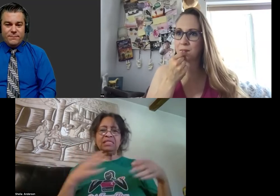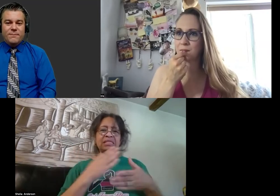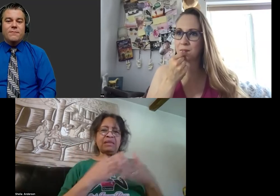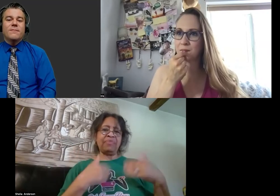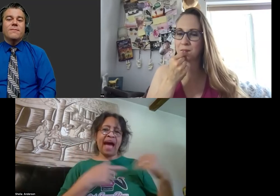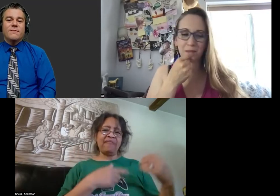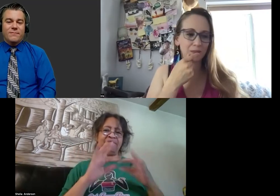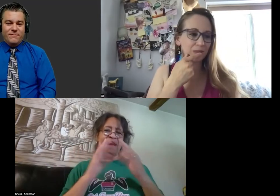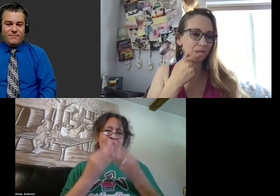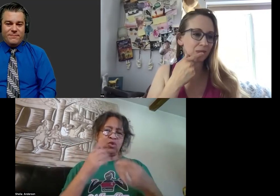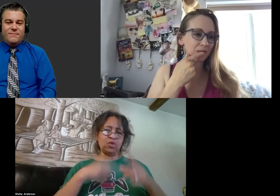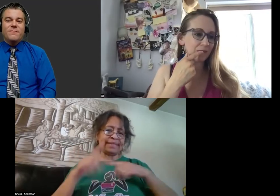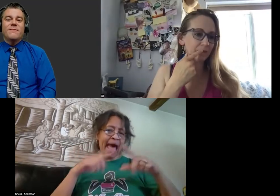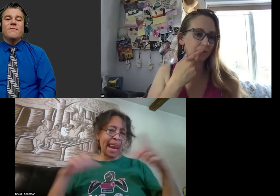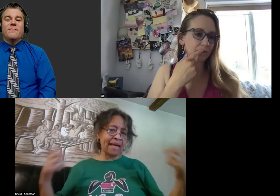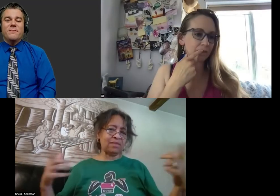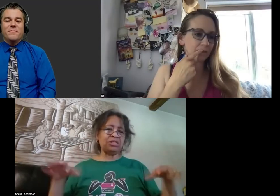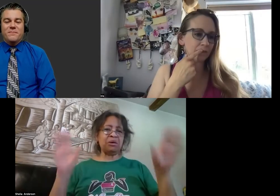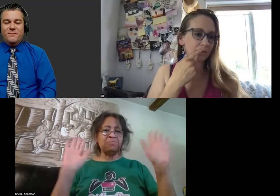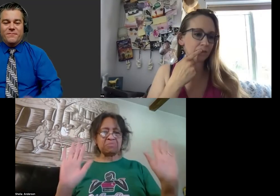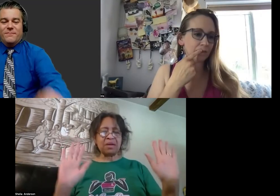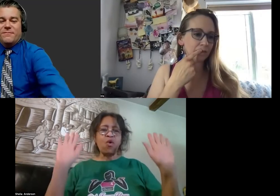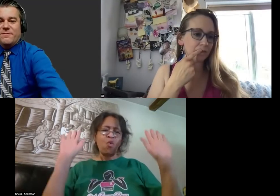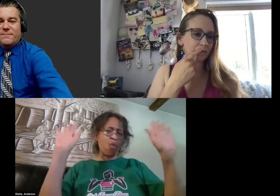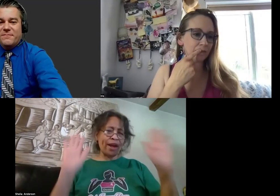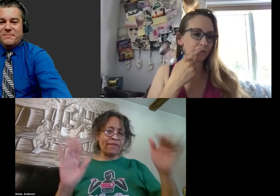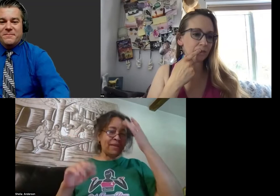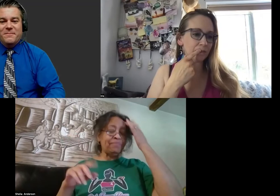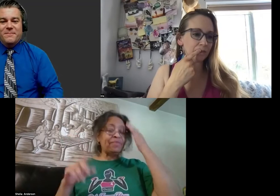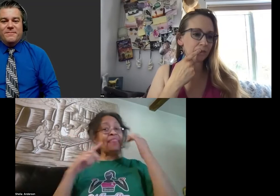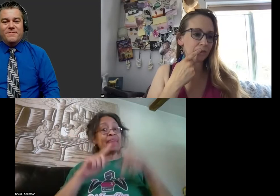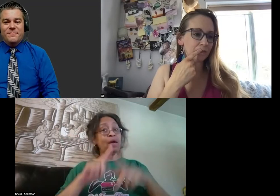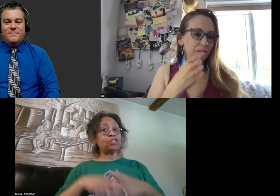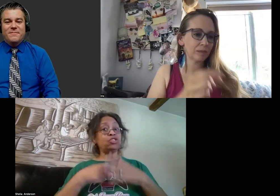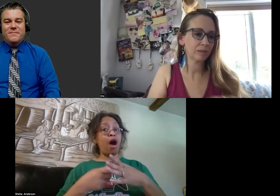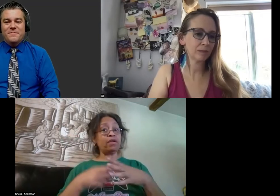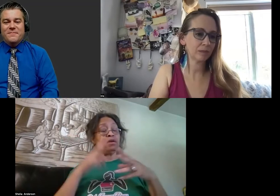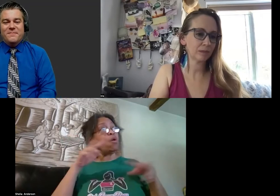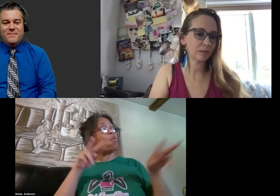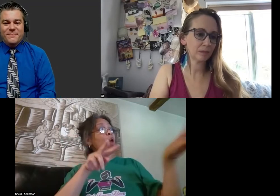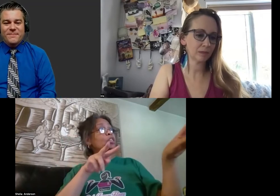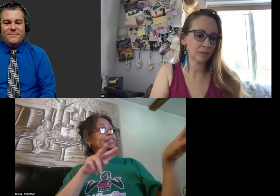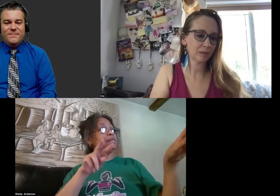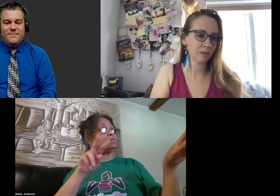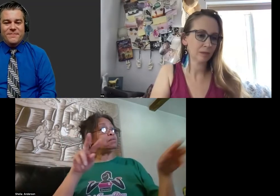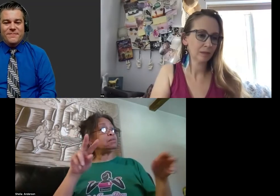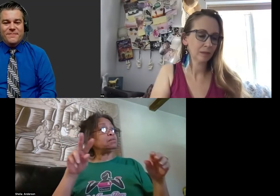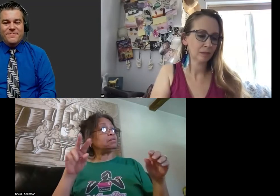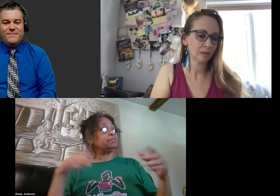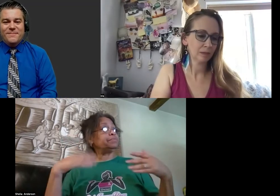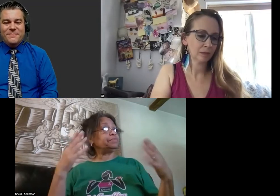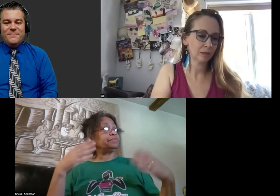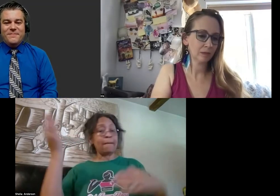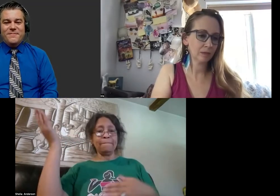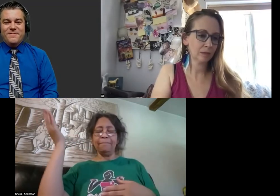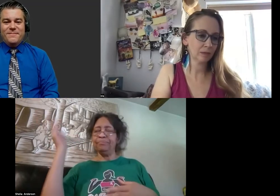Lakers. Some they had a family. Sky Lakers. Wonderful. And they would start watching.